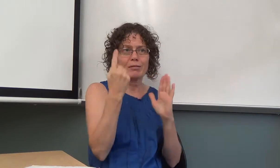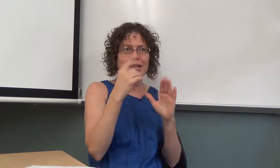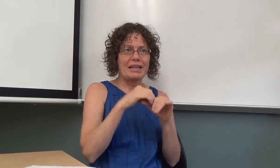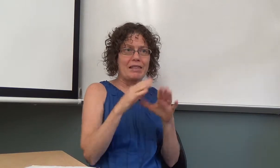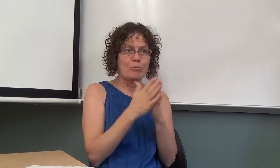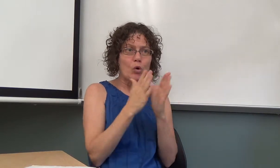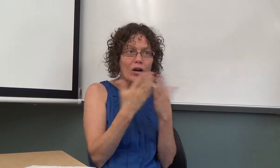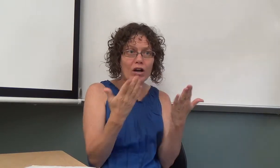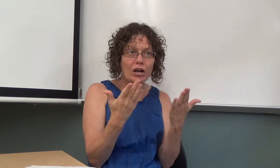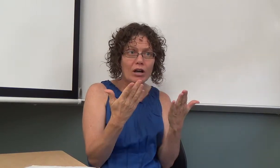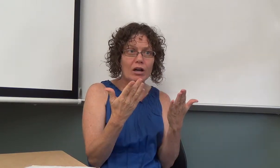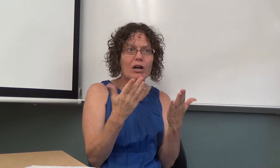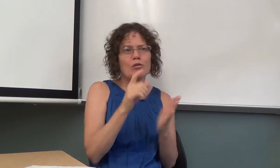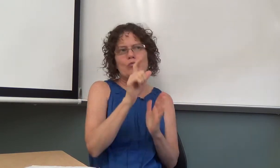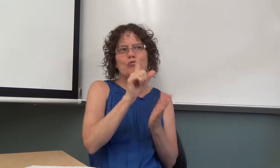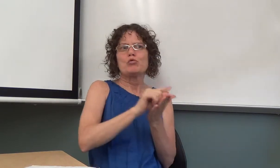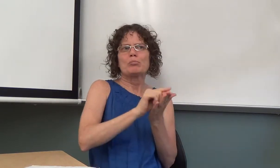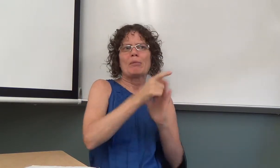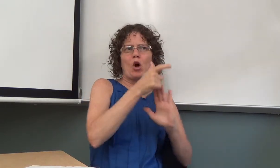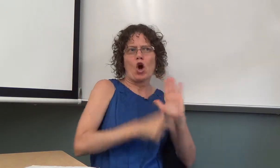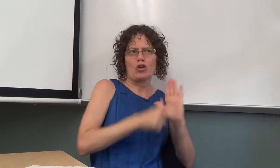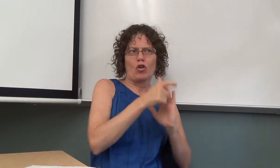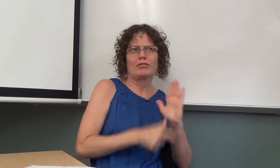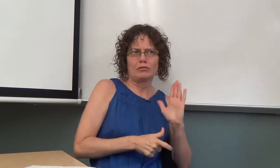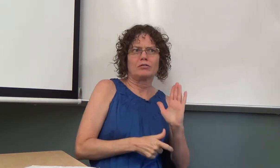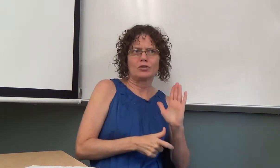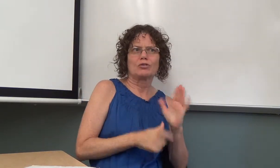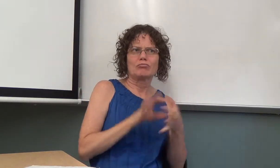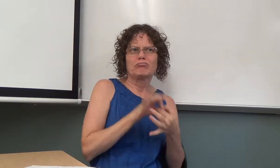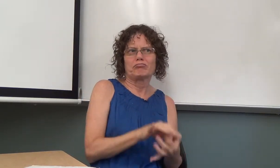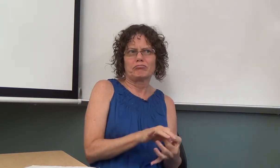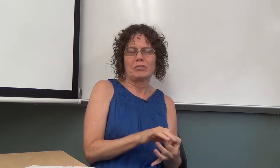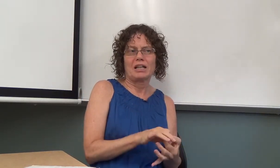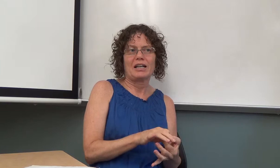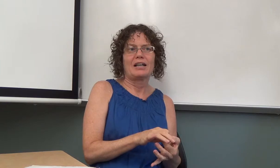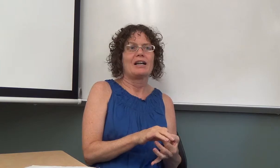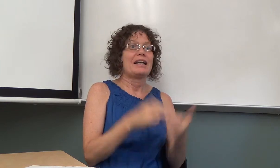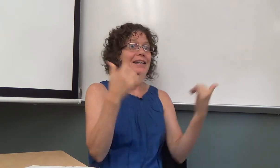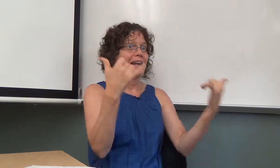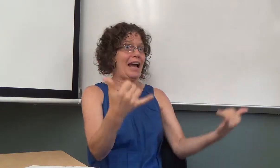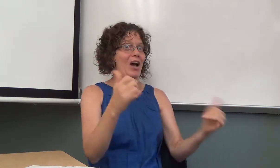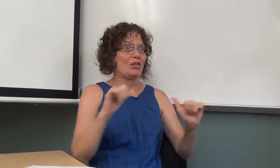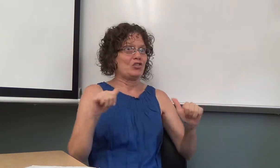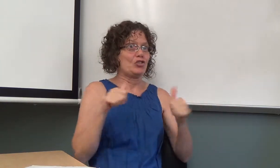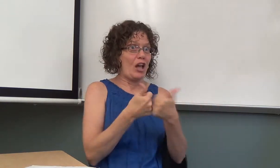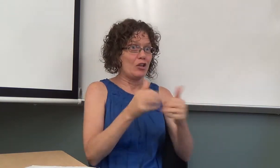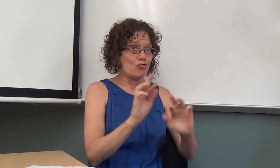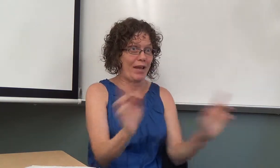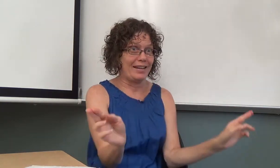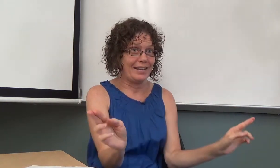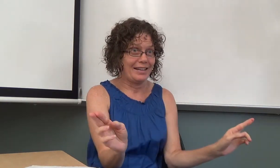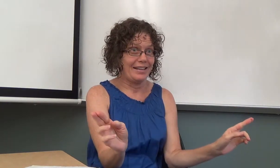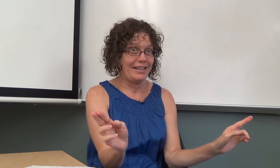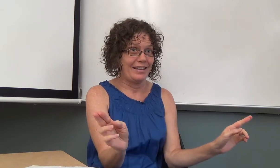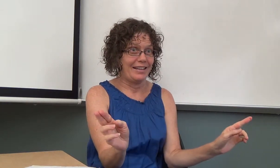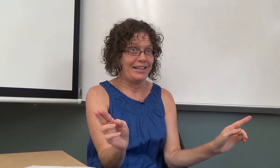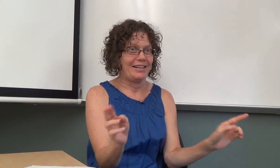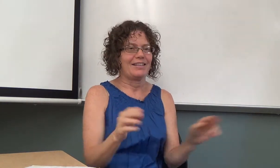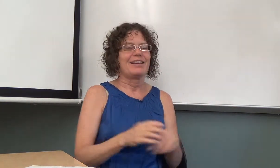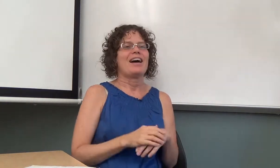do with newspaper articles, didn't it? Great. So this is going to be a challenge. You ready? You're going